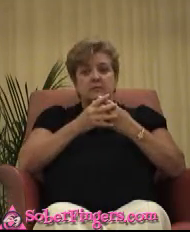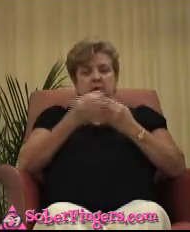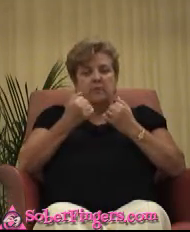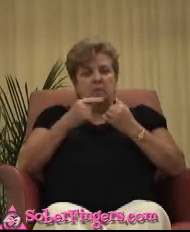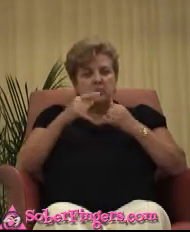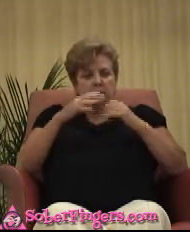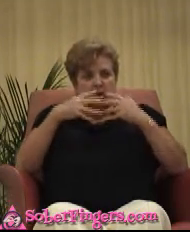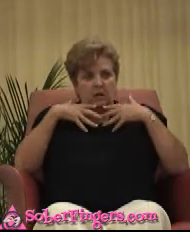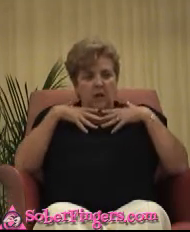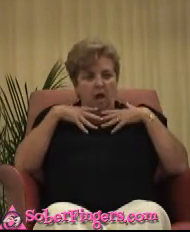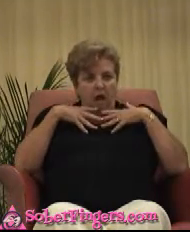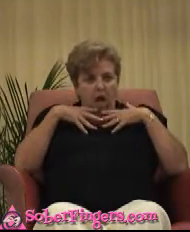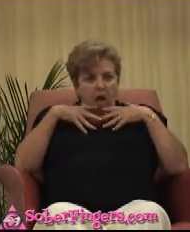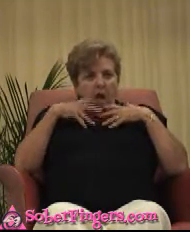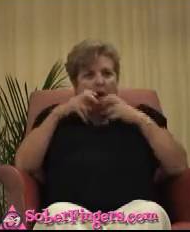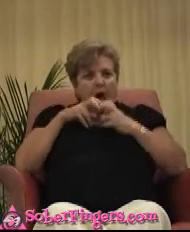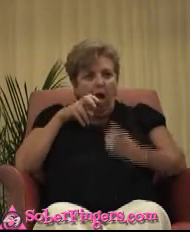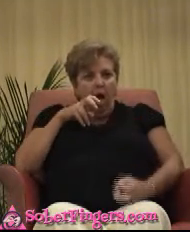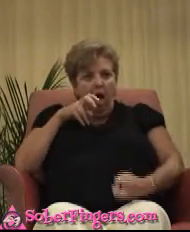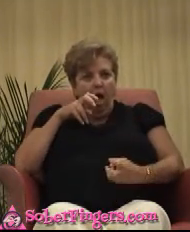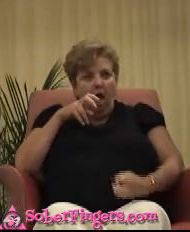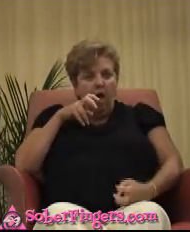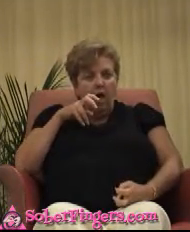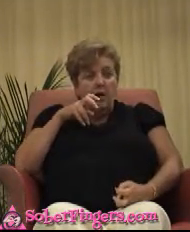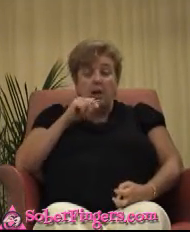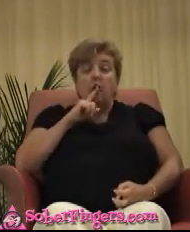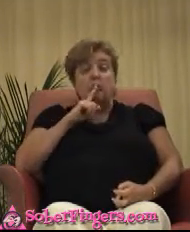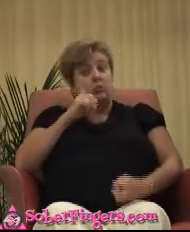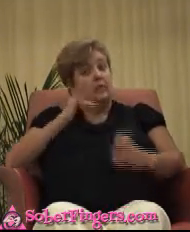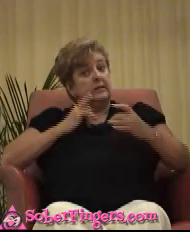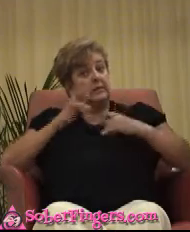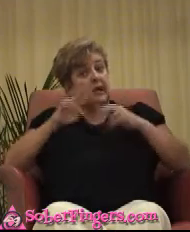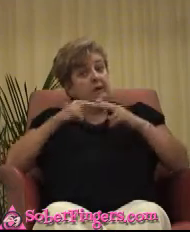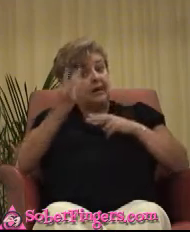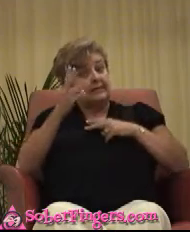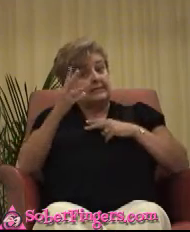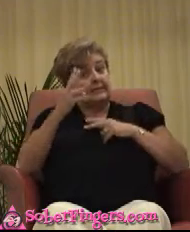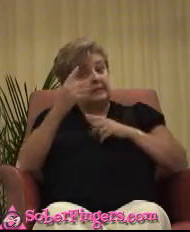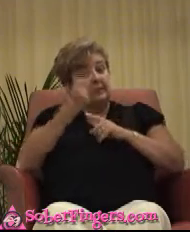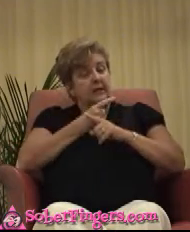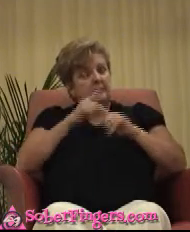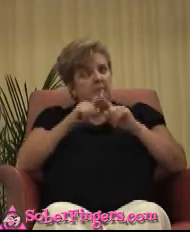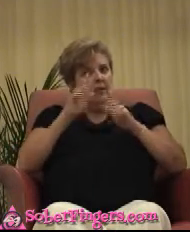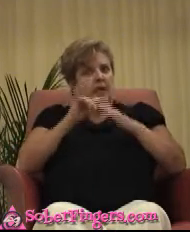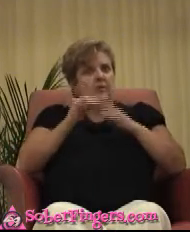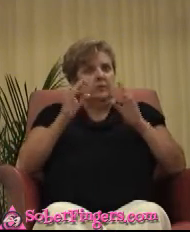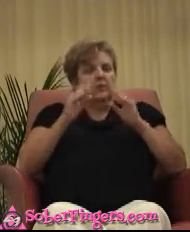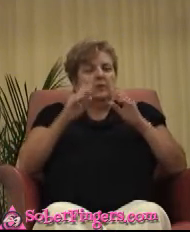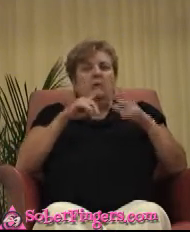real anxious to go dancing off for 16 months, but that was a lot better than what I was looking for. I was looking for 5 years